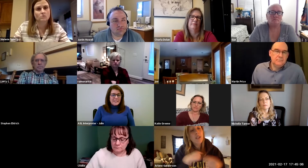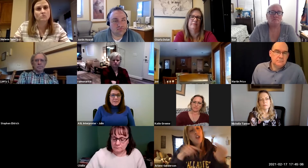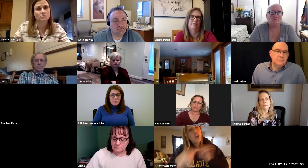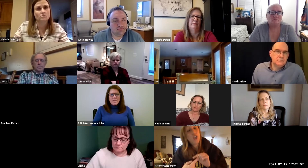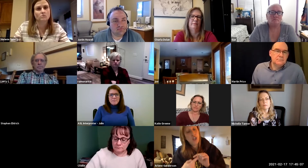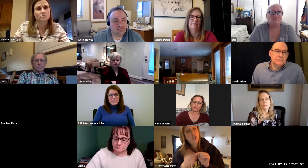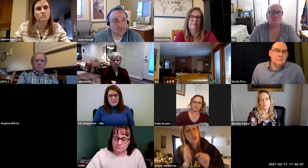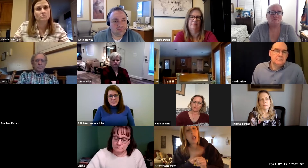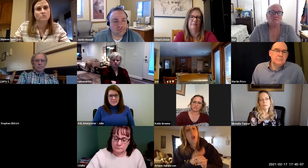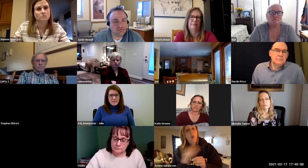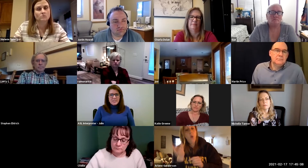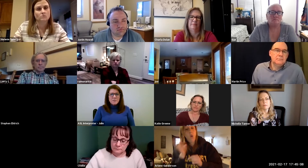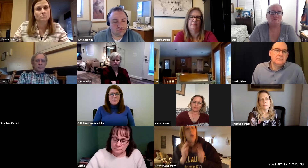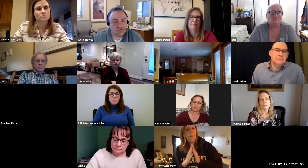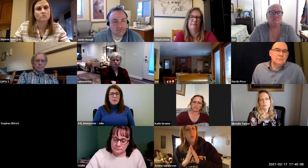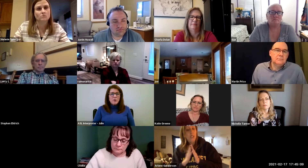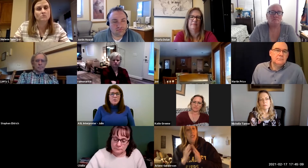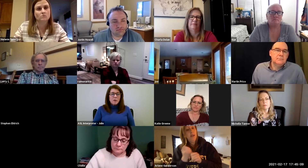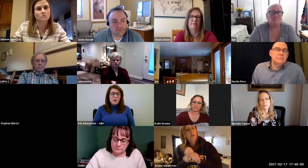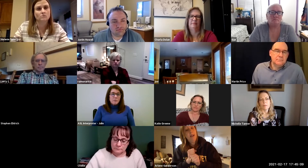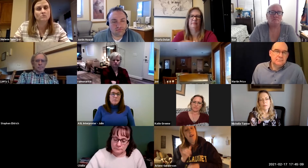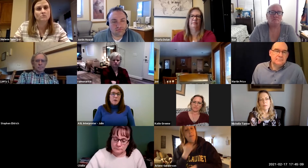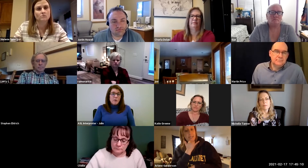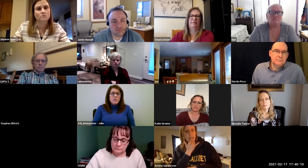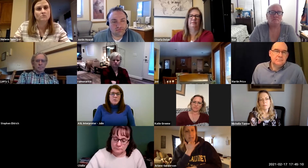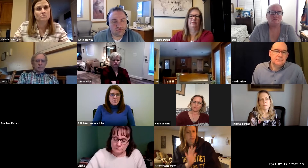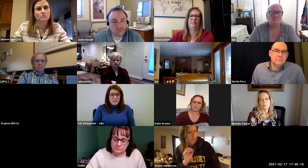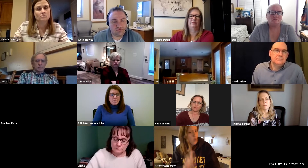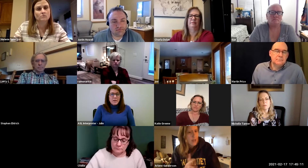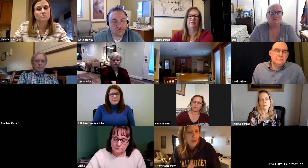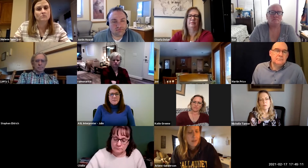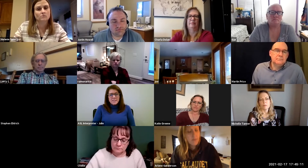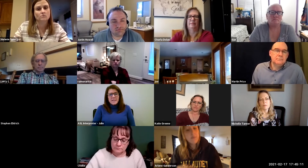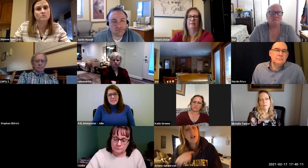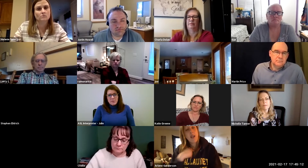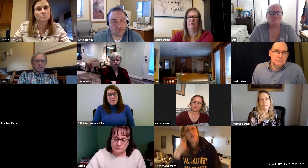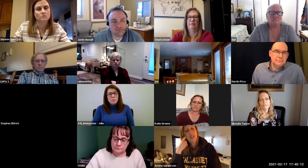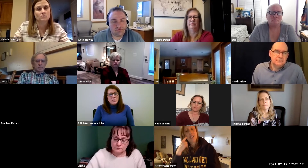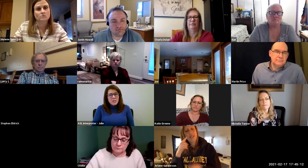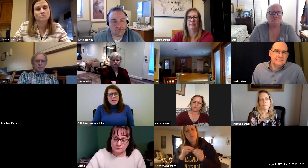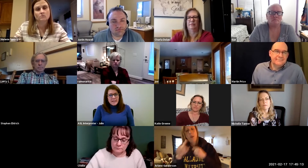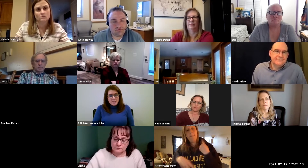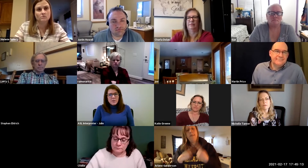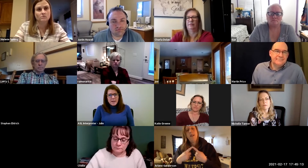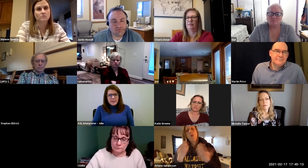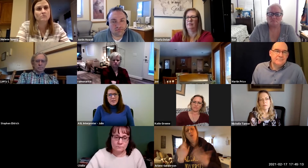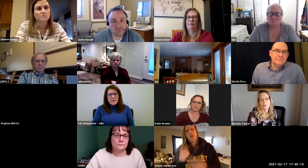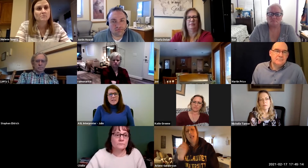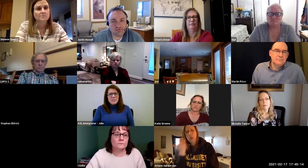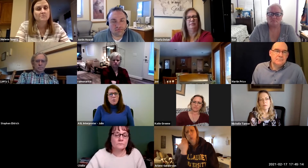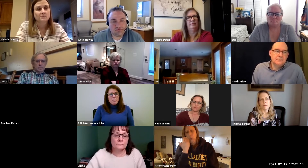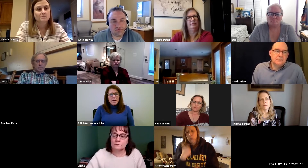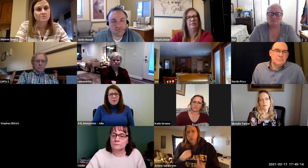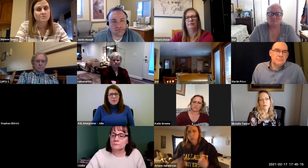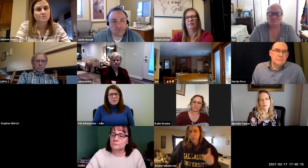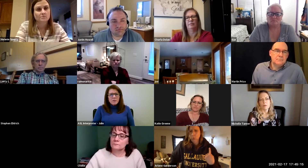when we lead, we make mistakes, and sometimes we hurt our own community by the mistakes that we've made, which that's okay.